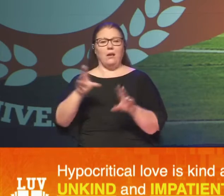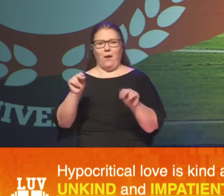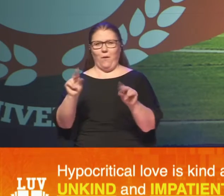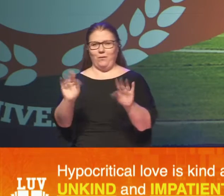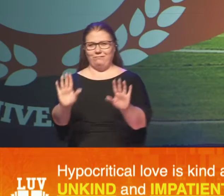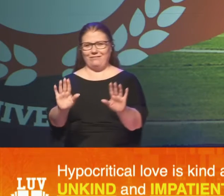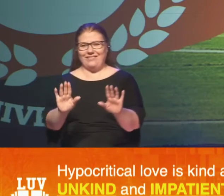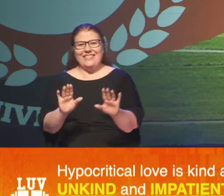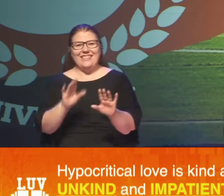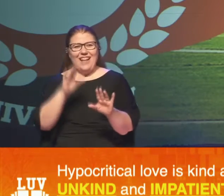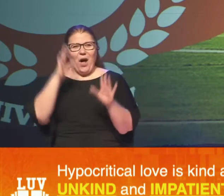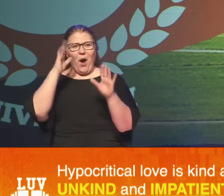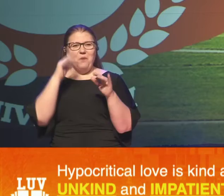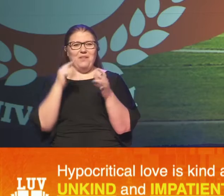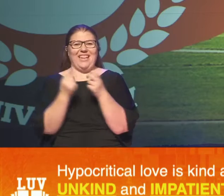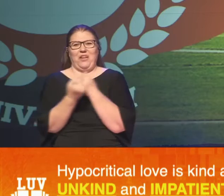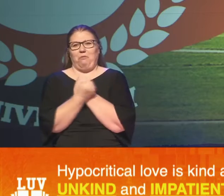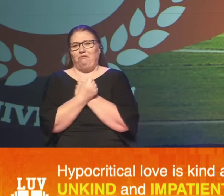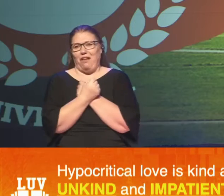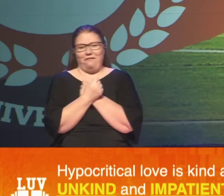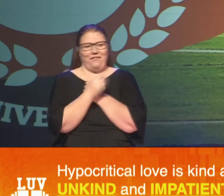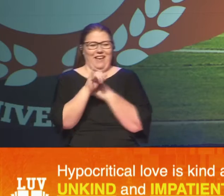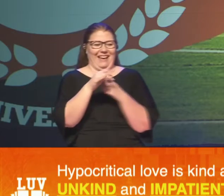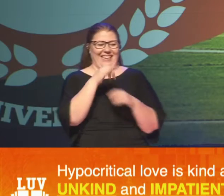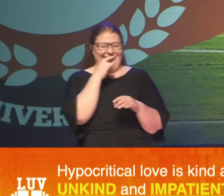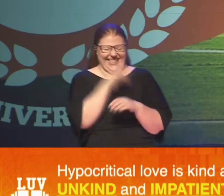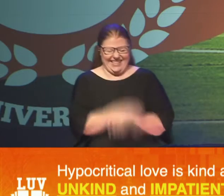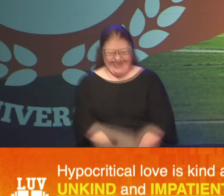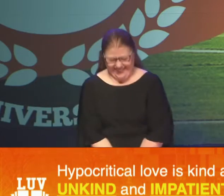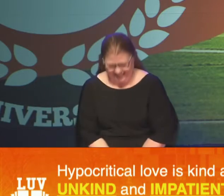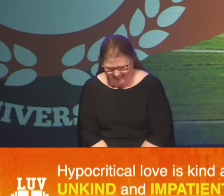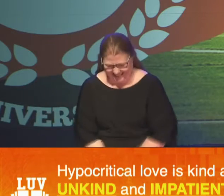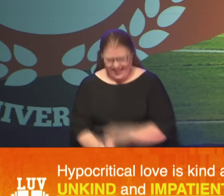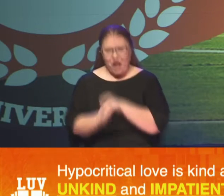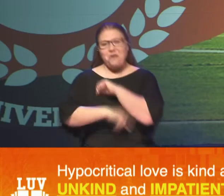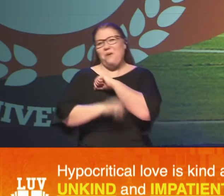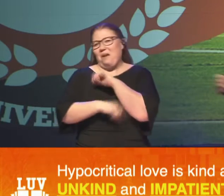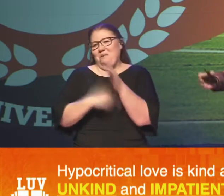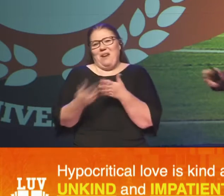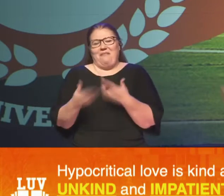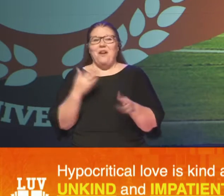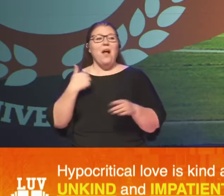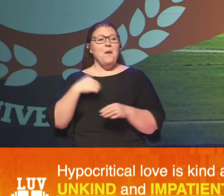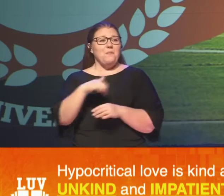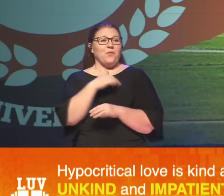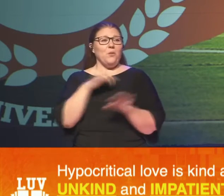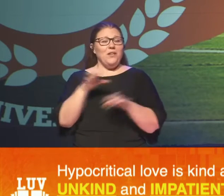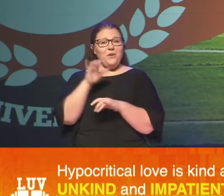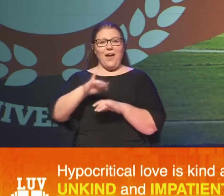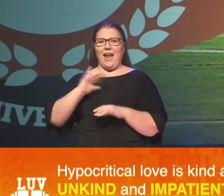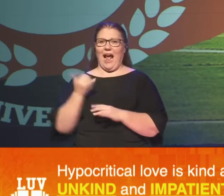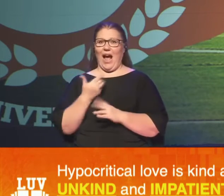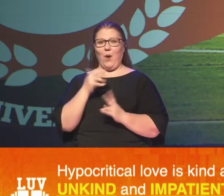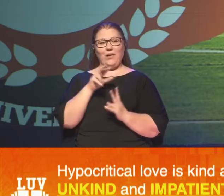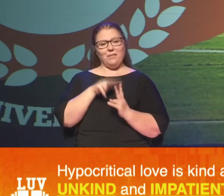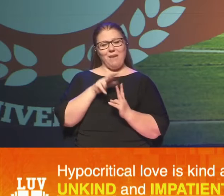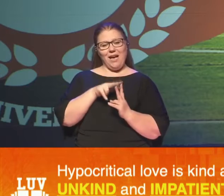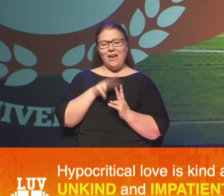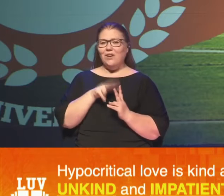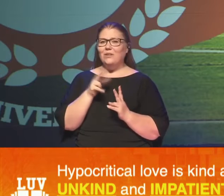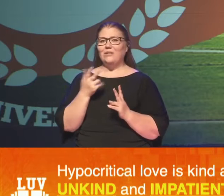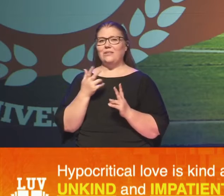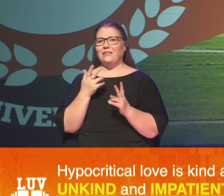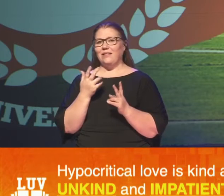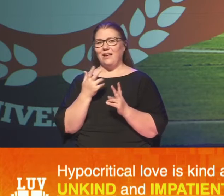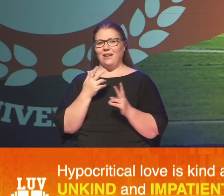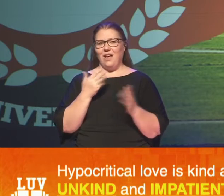more of a loving grounding or something. I don't know. We do this, like our spouses, our partners,